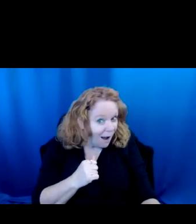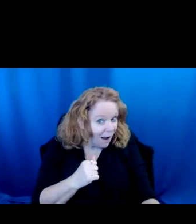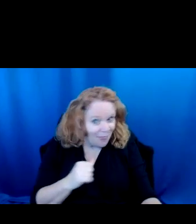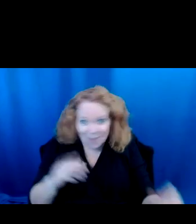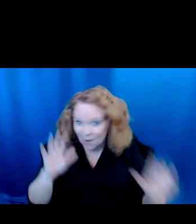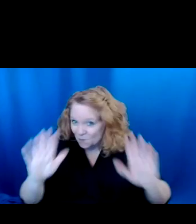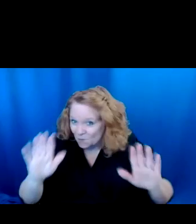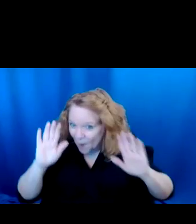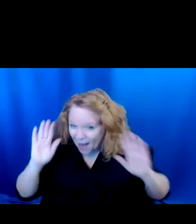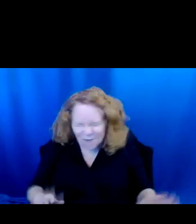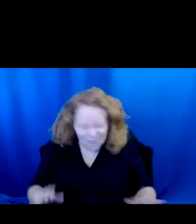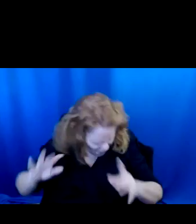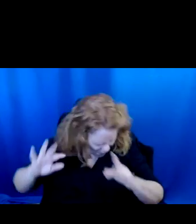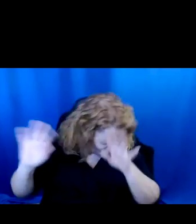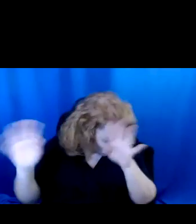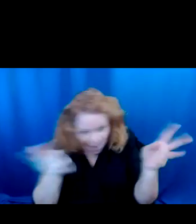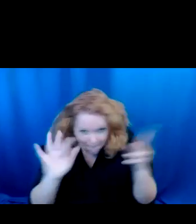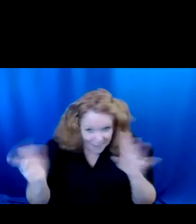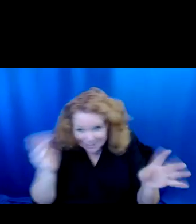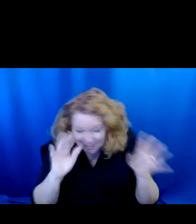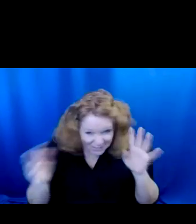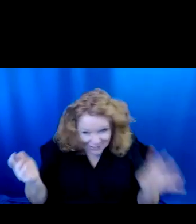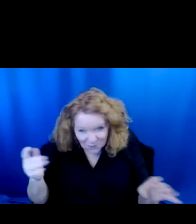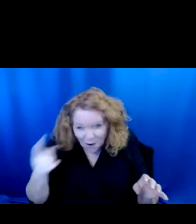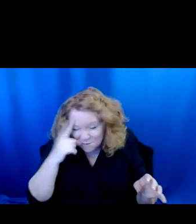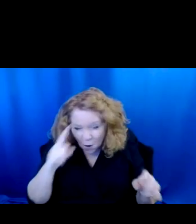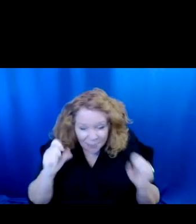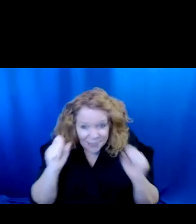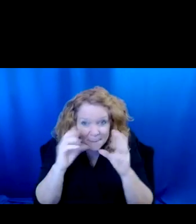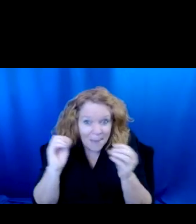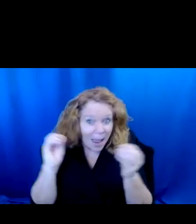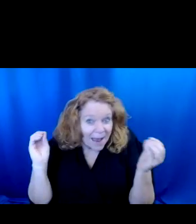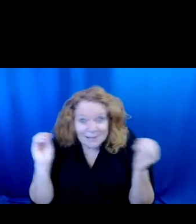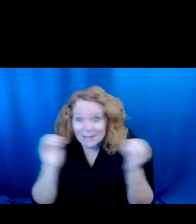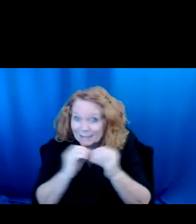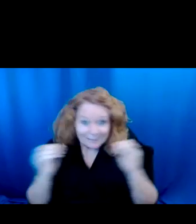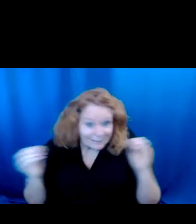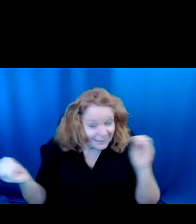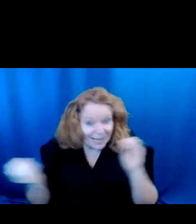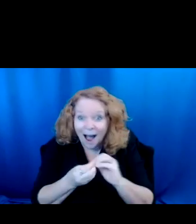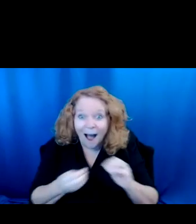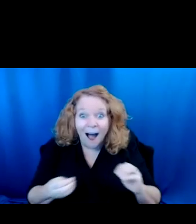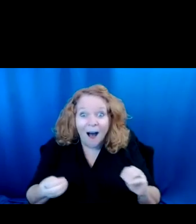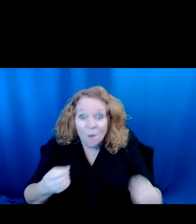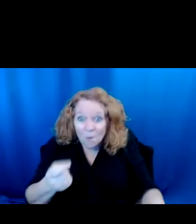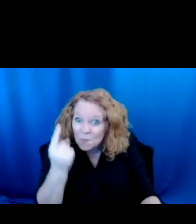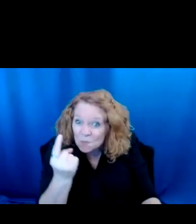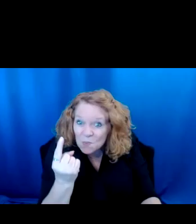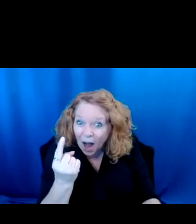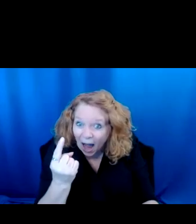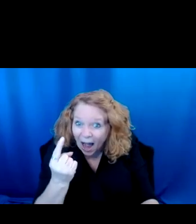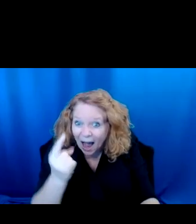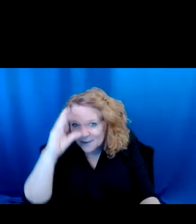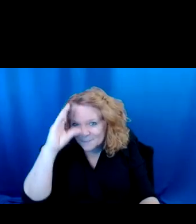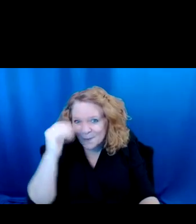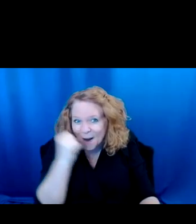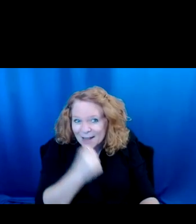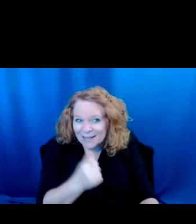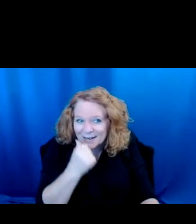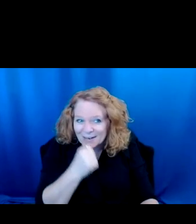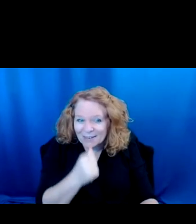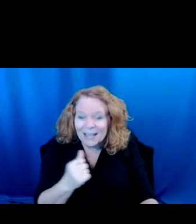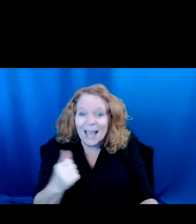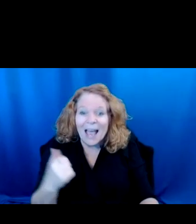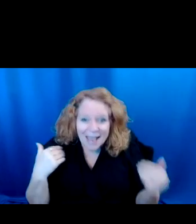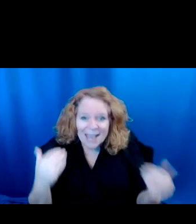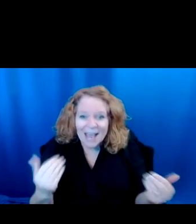fantastic whoop-a-dee-doo of an amazing whoop-a-dee-doo of a 1, boys and girls. Here